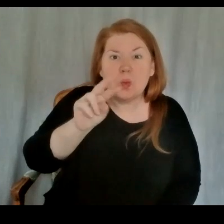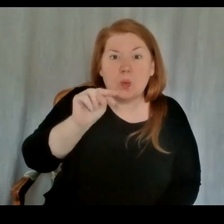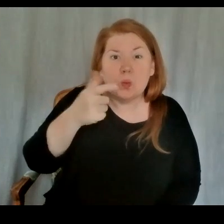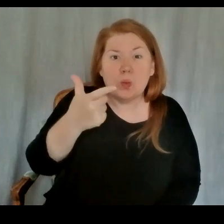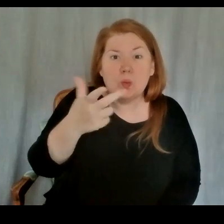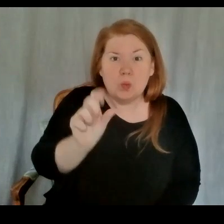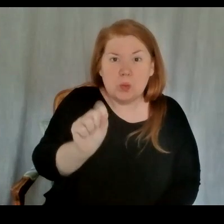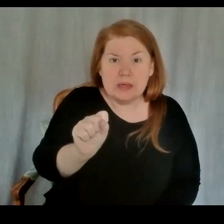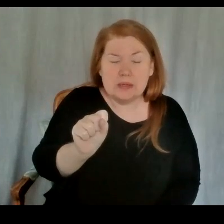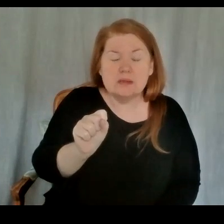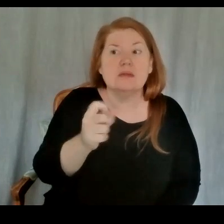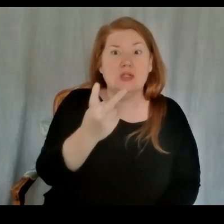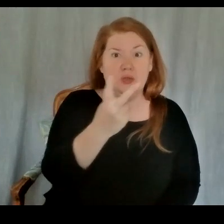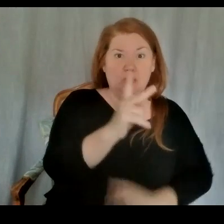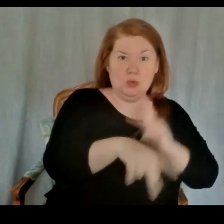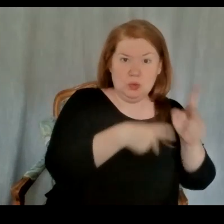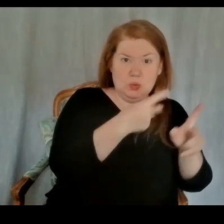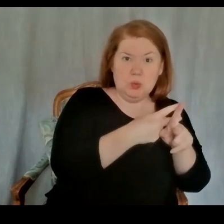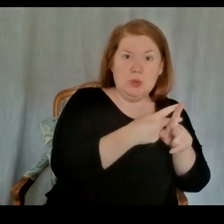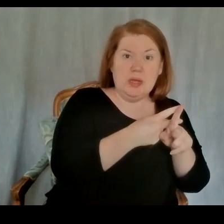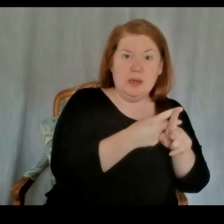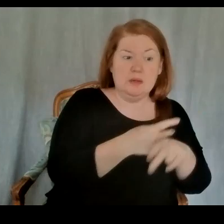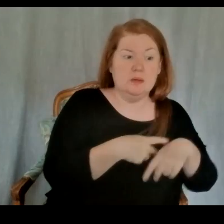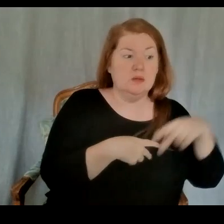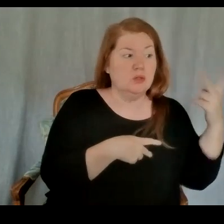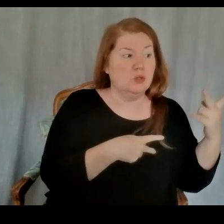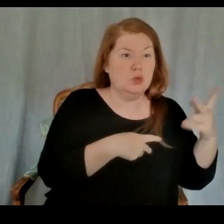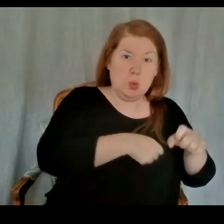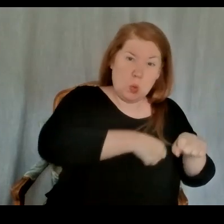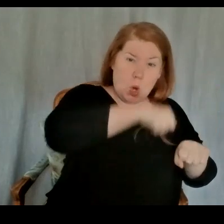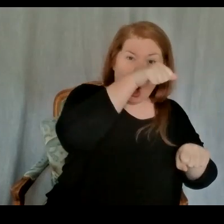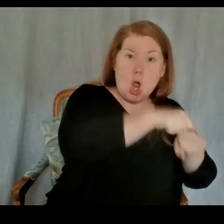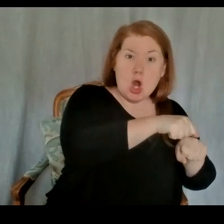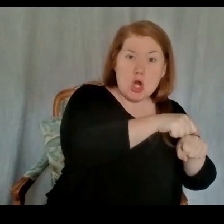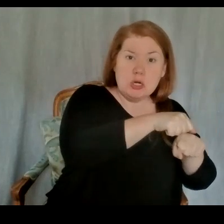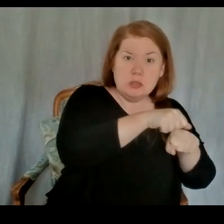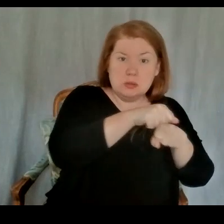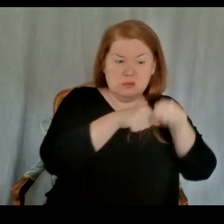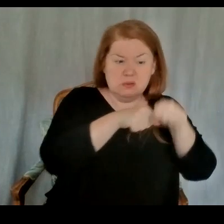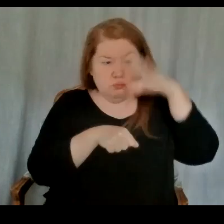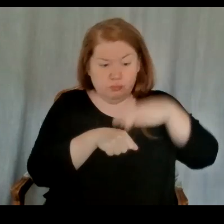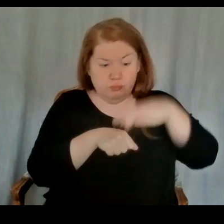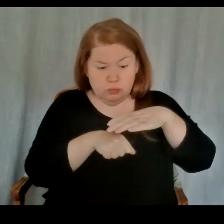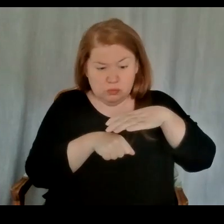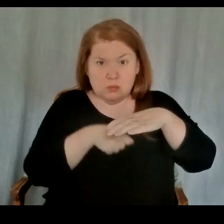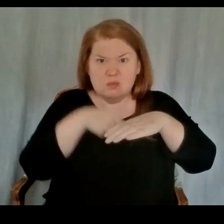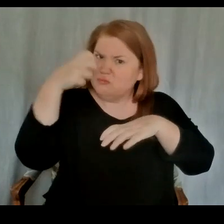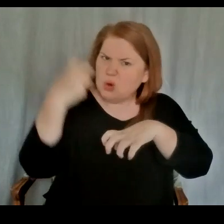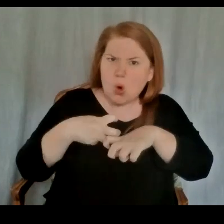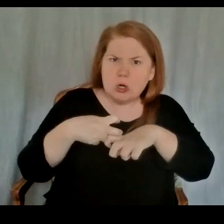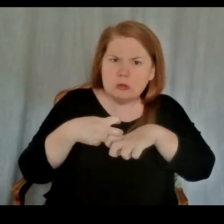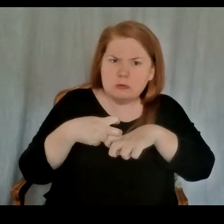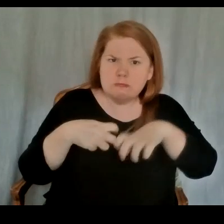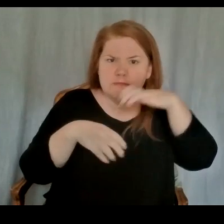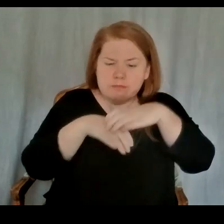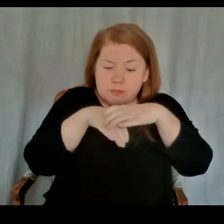wings cover the soft, transparent wings. So both of these are wings. These ones are harder,